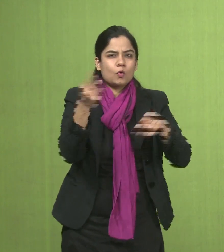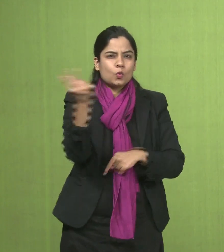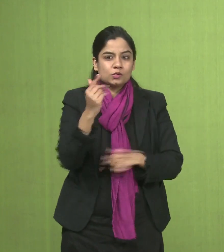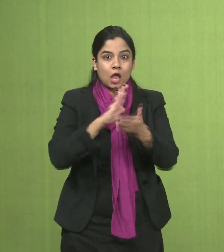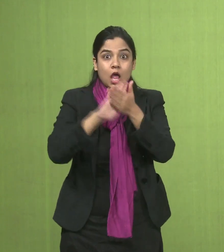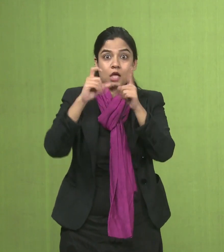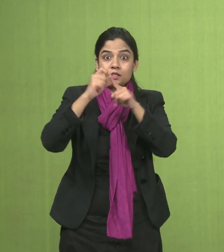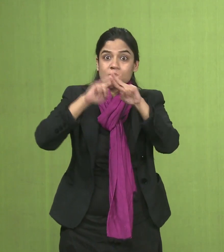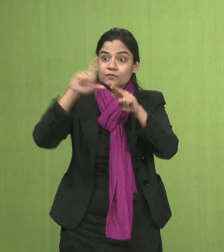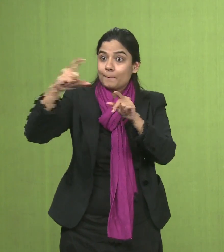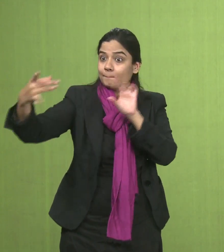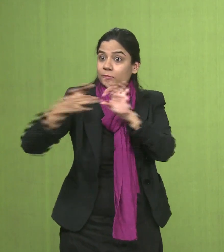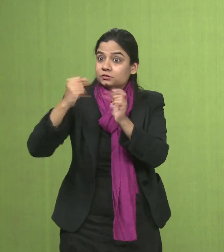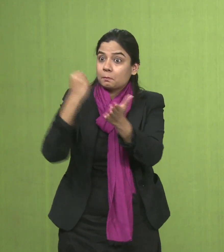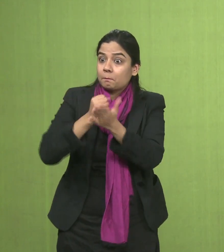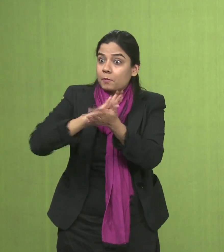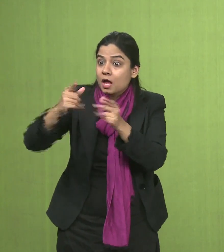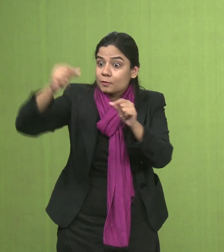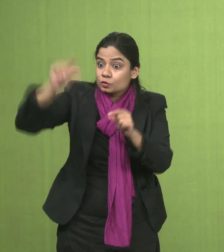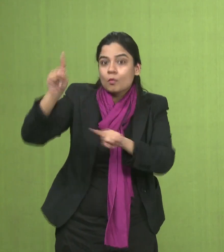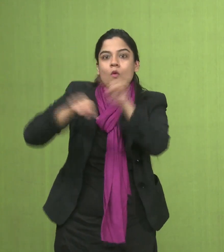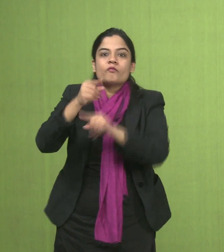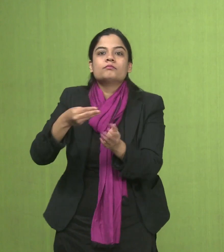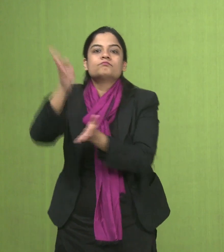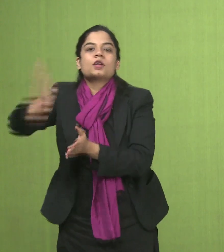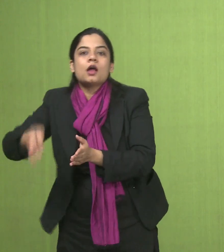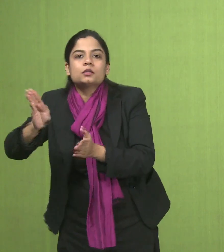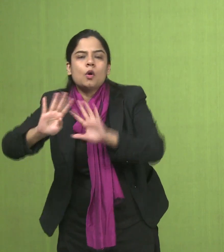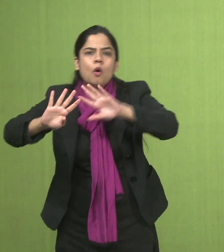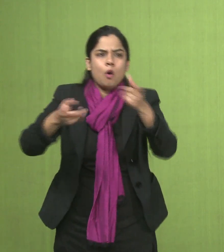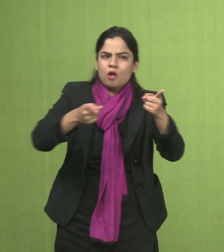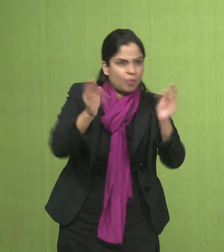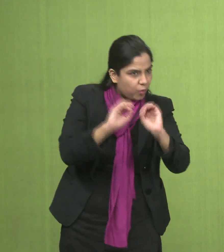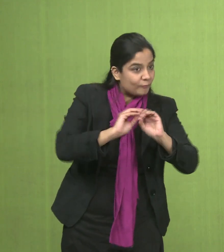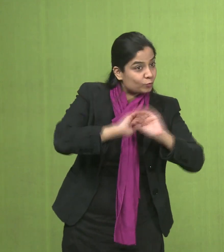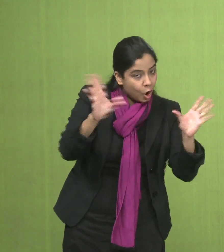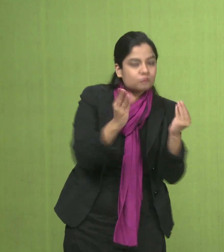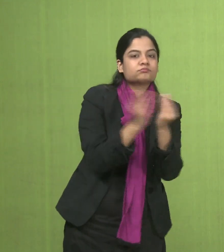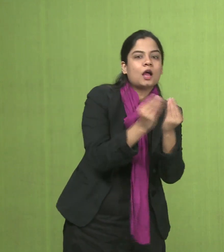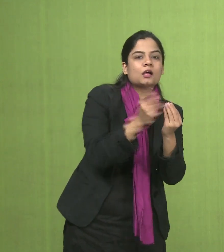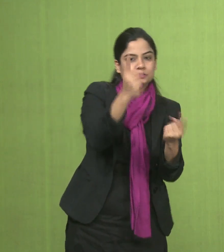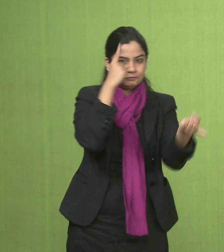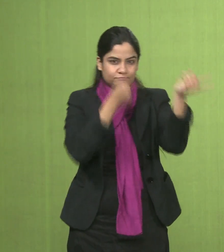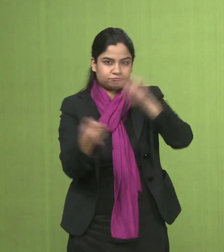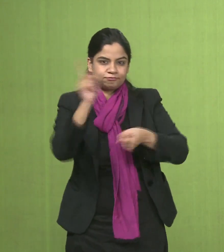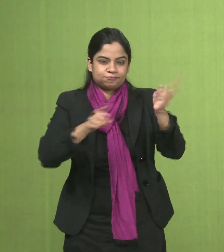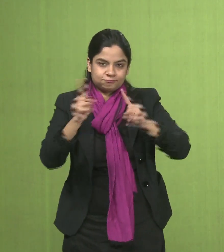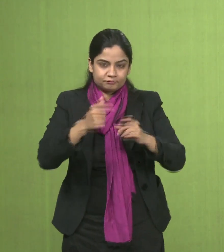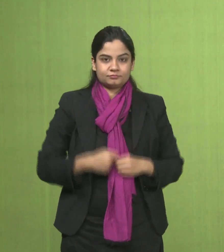or credit card, like HDFC card, sometimes it gives discount, or cash. You have to be mindful